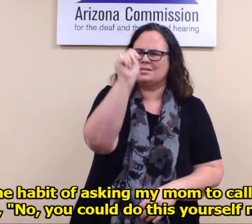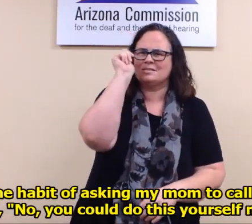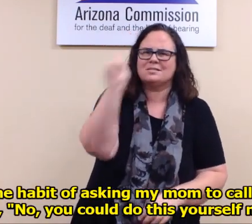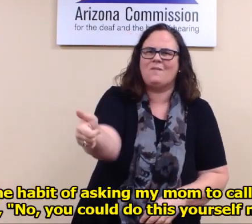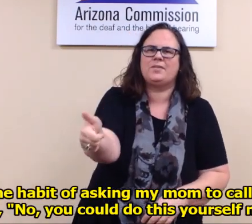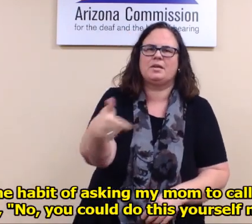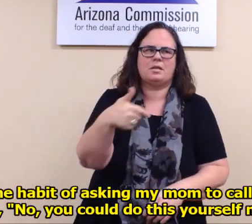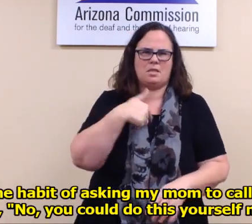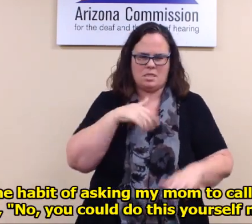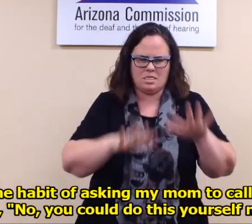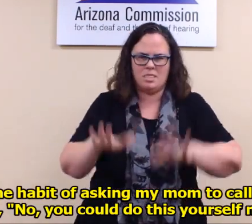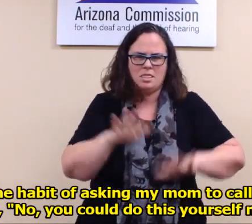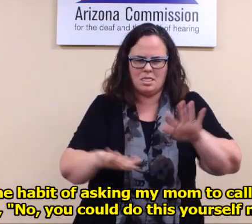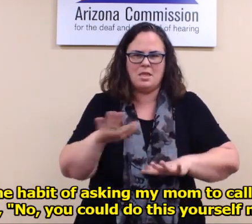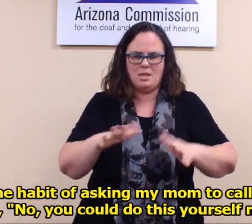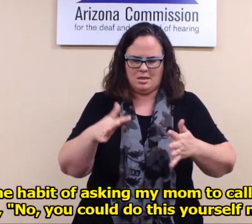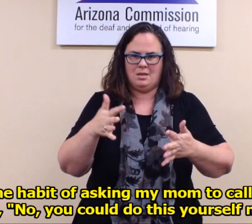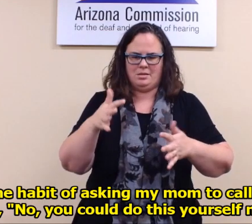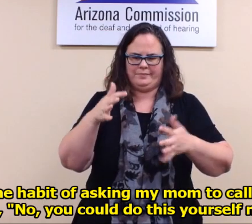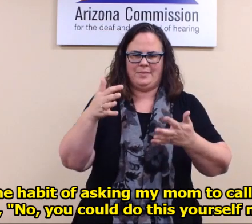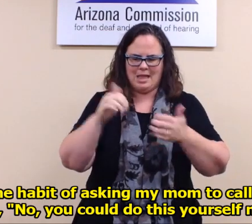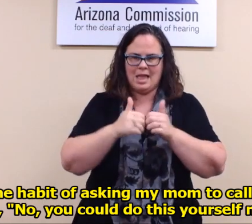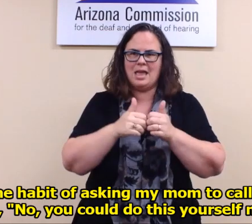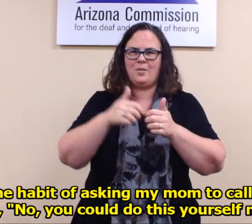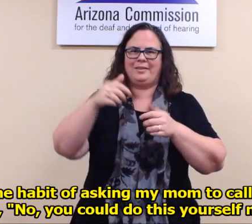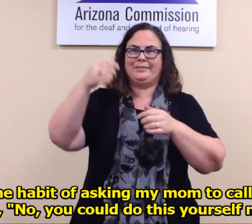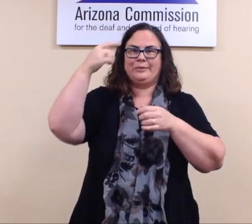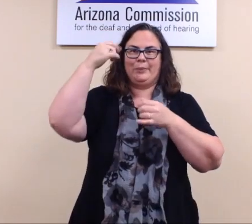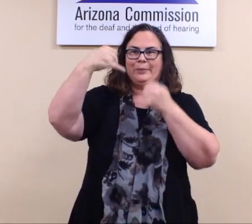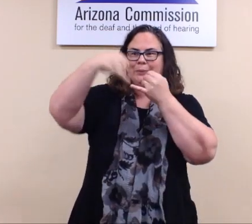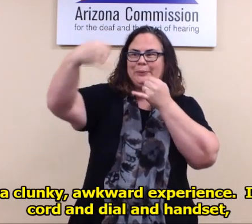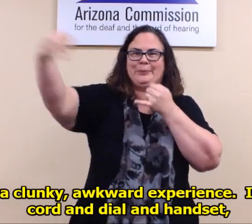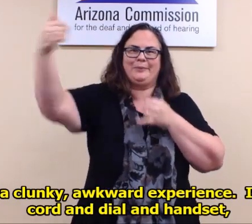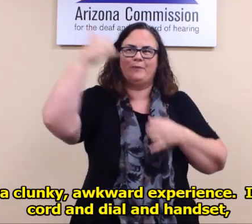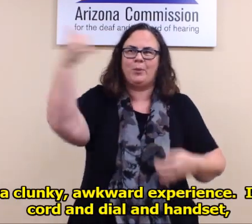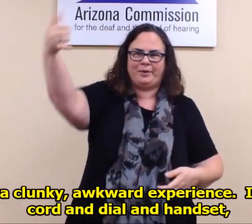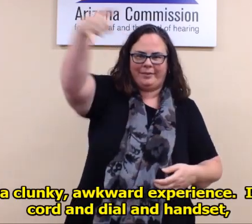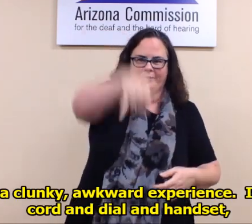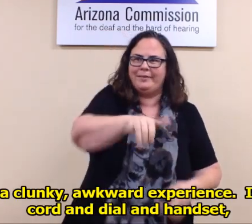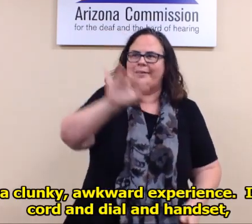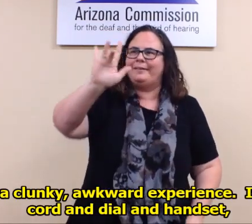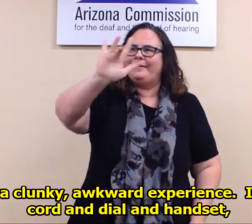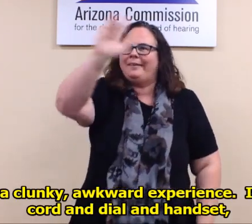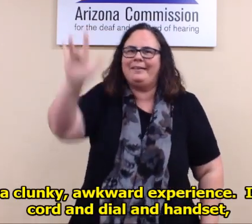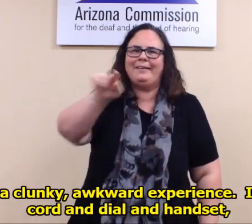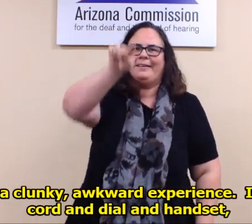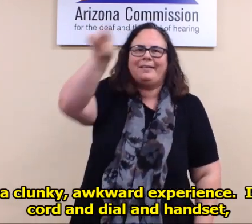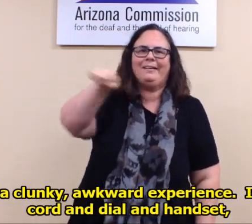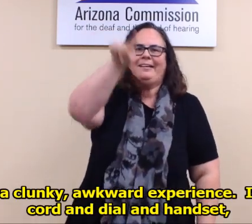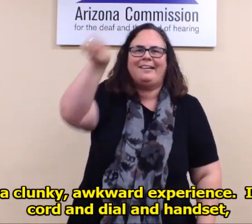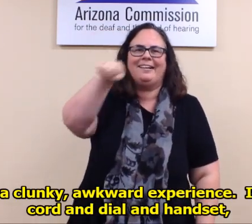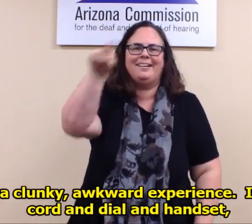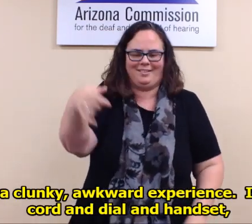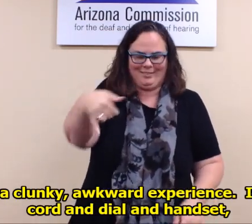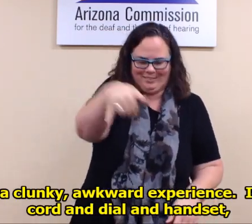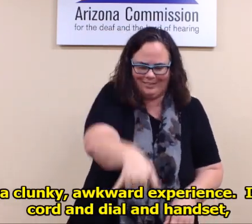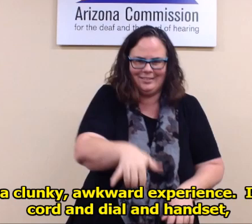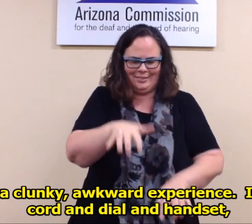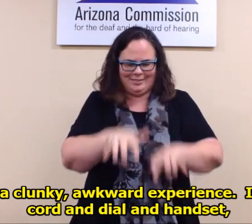to call for me, but she said, no, you could do this yourself now. It was kind of a clunky, awkward experience. It had this huge cord